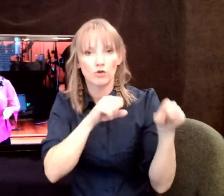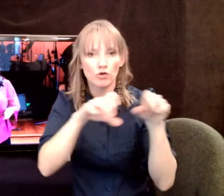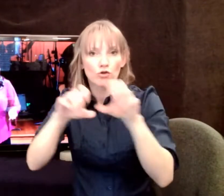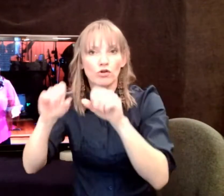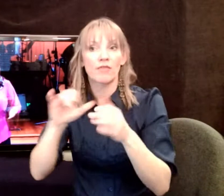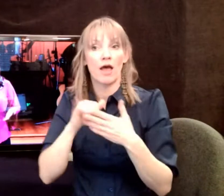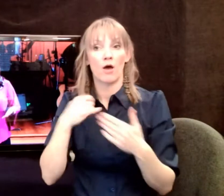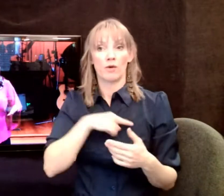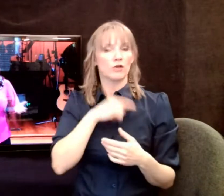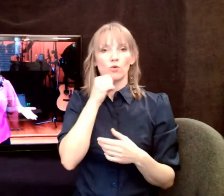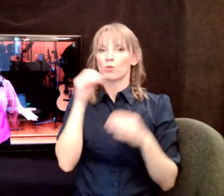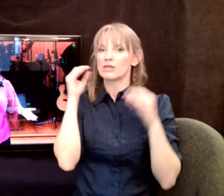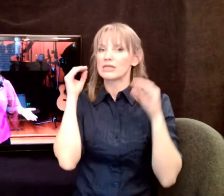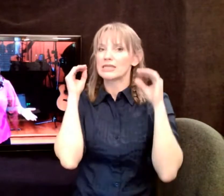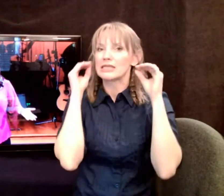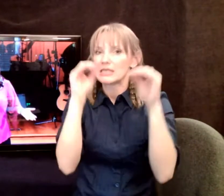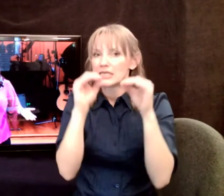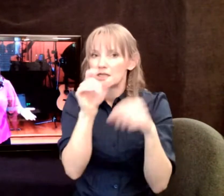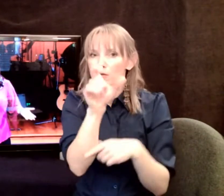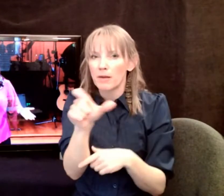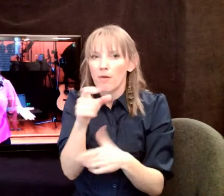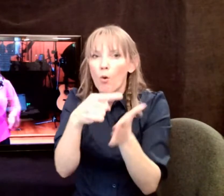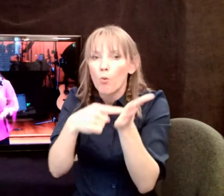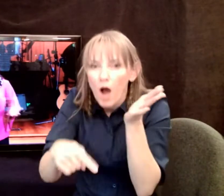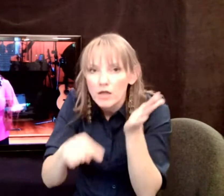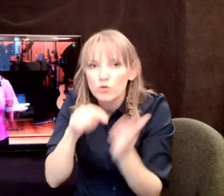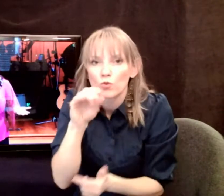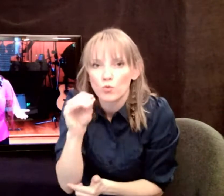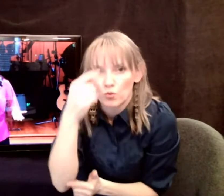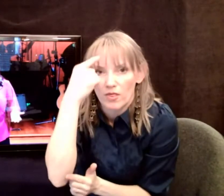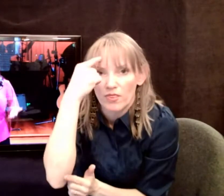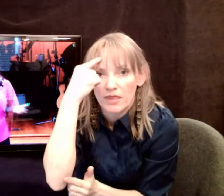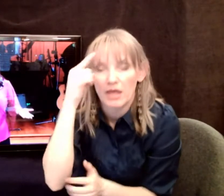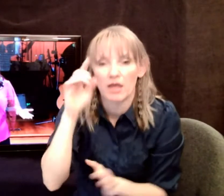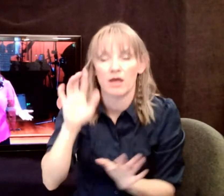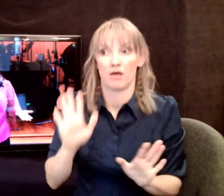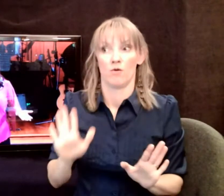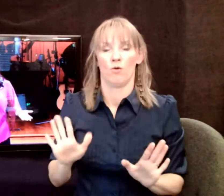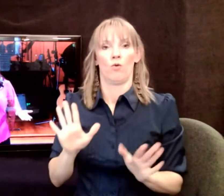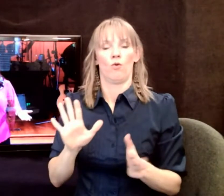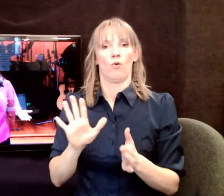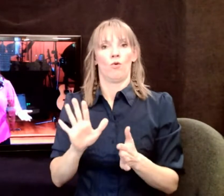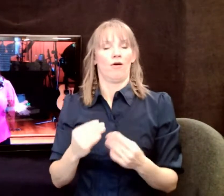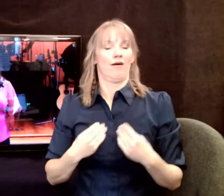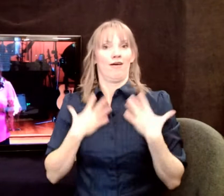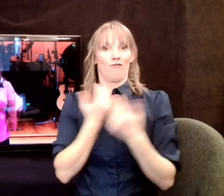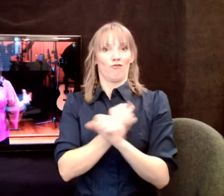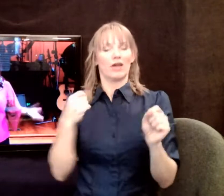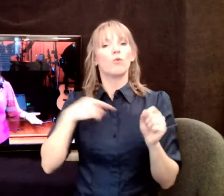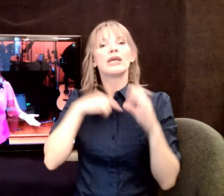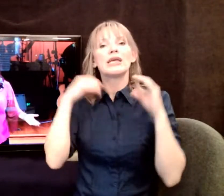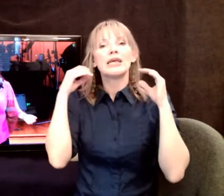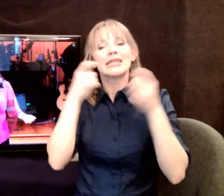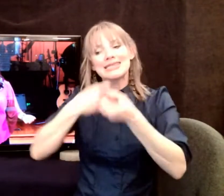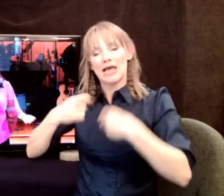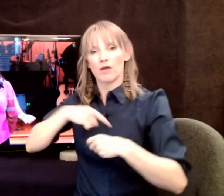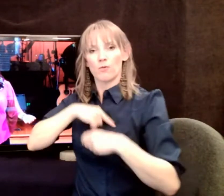never teach people what to think. And that I find can be so freeing. We teach people how to